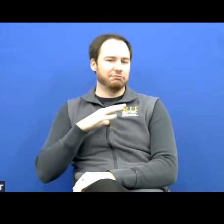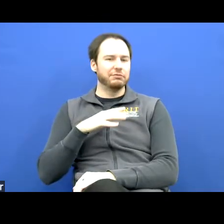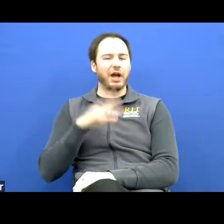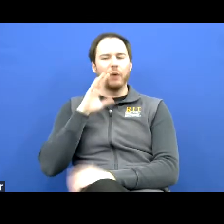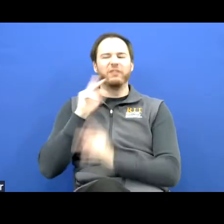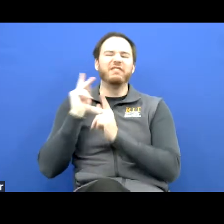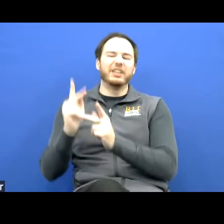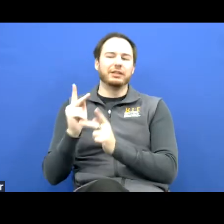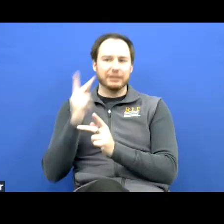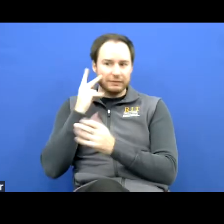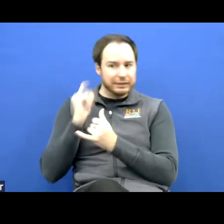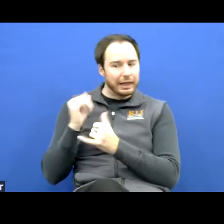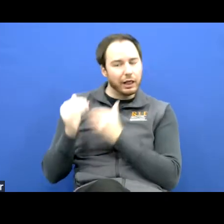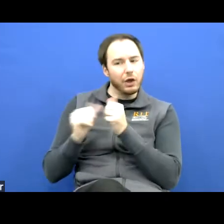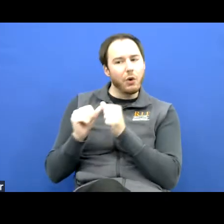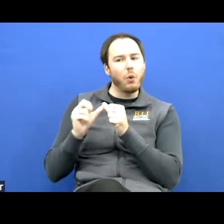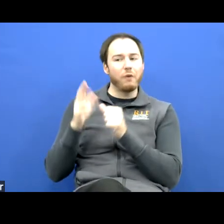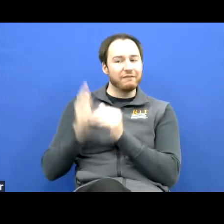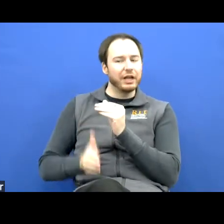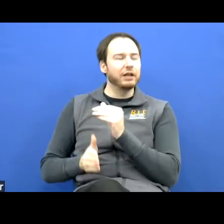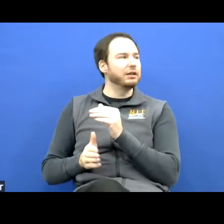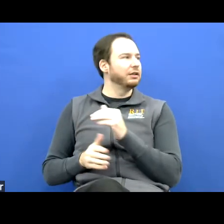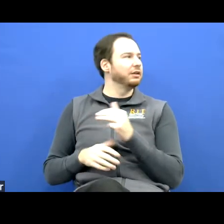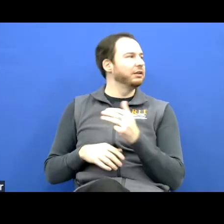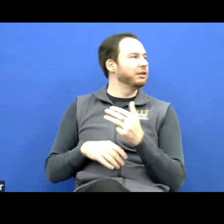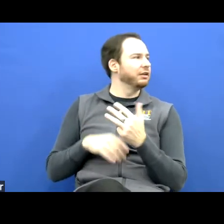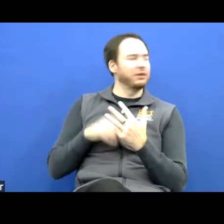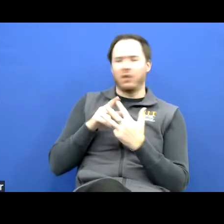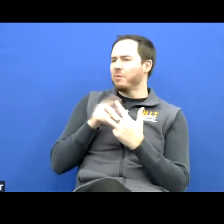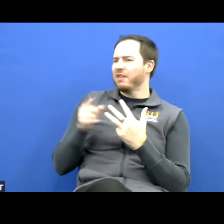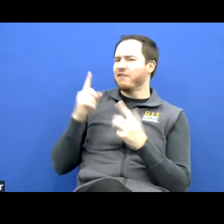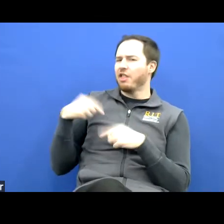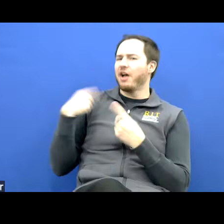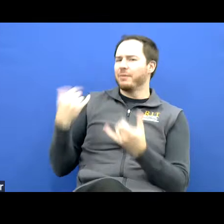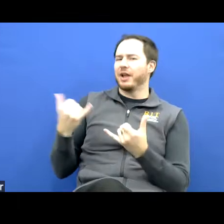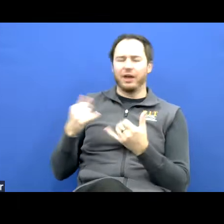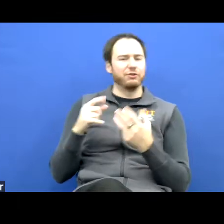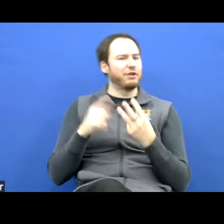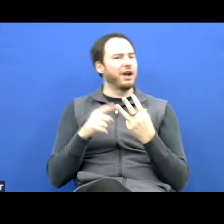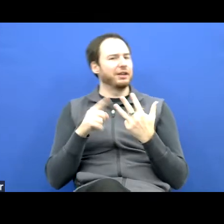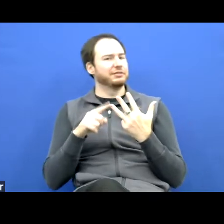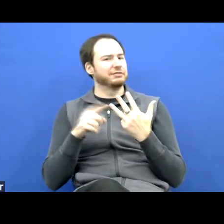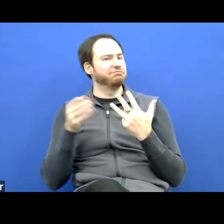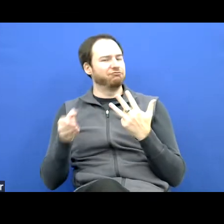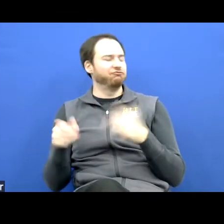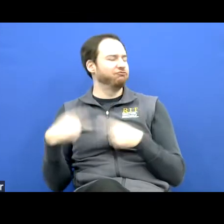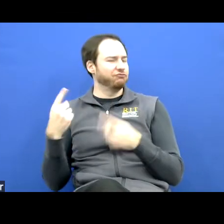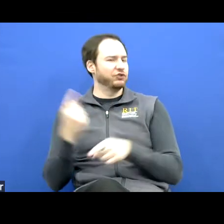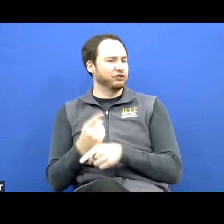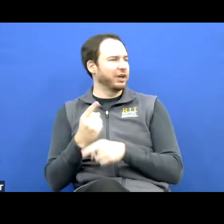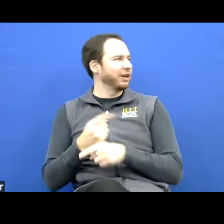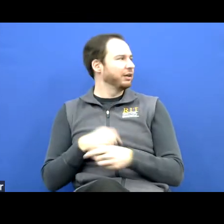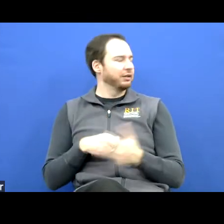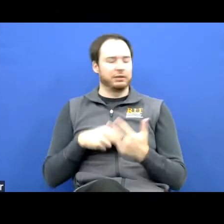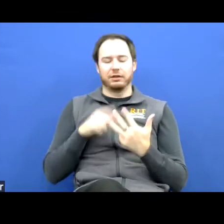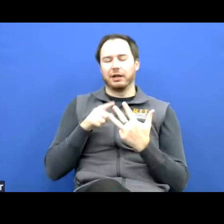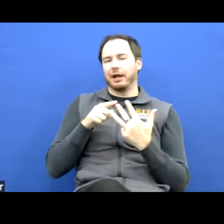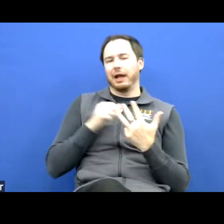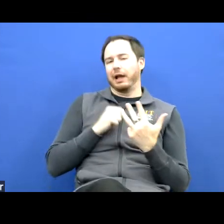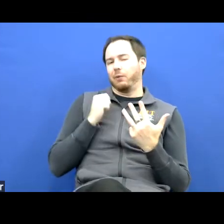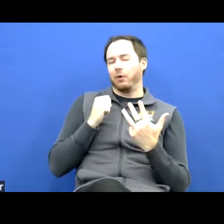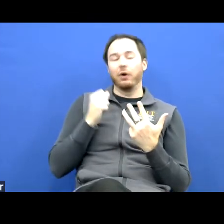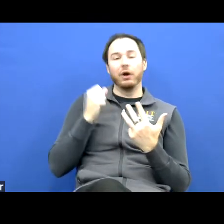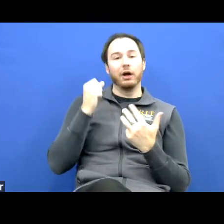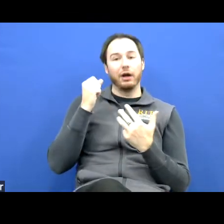stop by there and see if they're still doing what we're done. They've been doing that for a long time. Oh, yeah. Long time. I won't, because unless